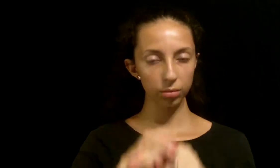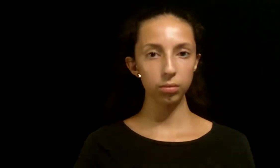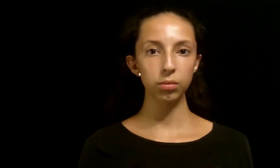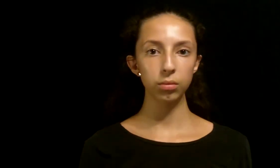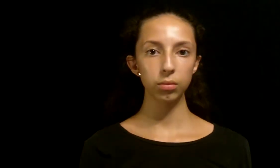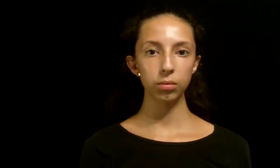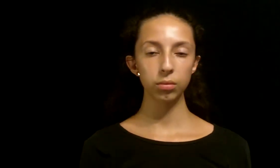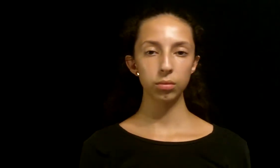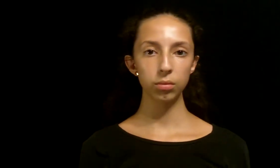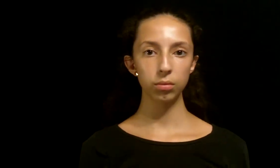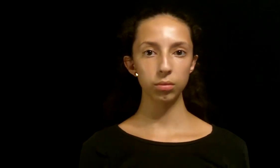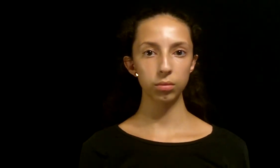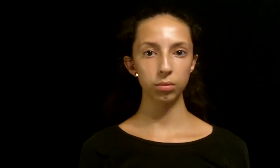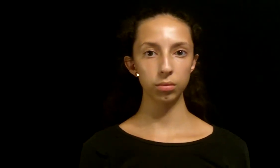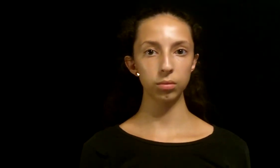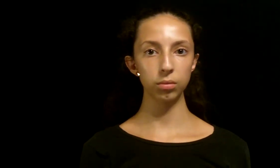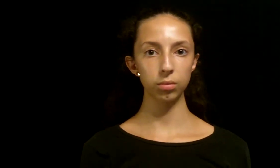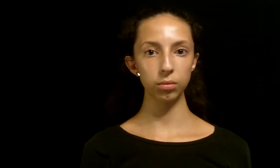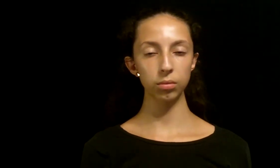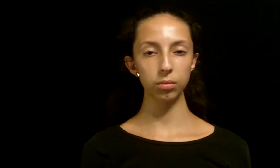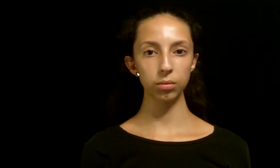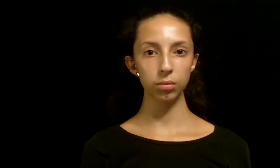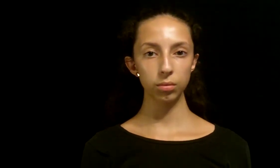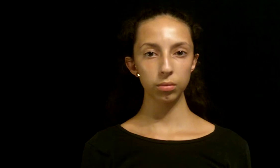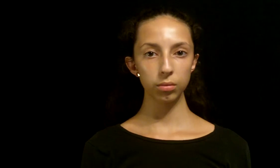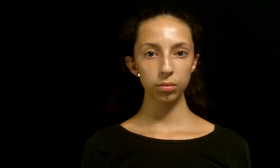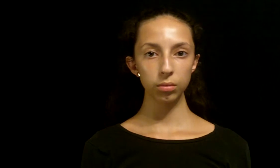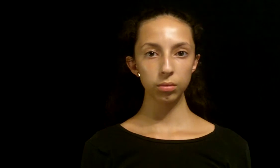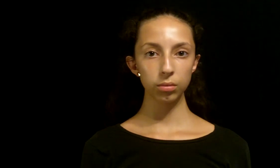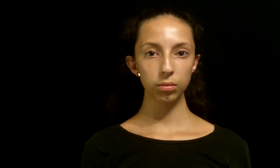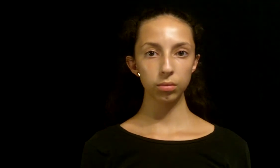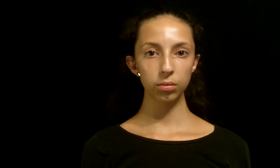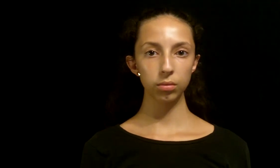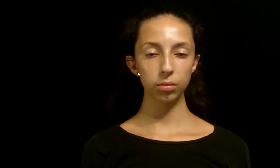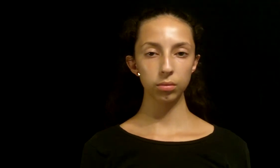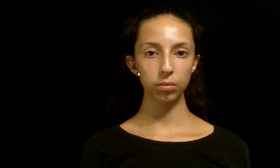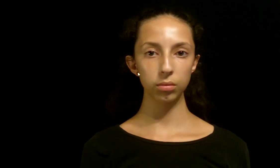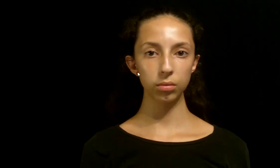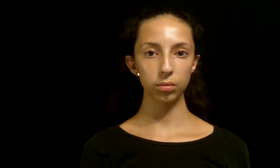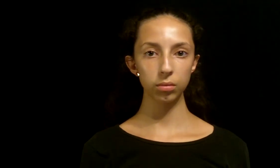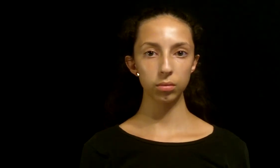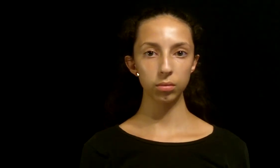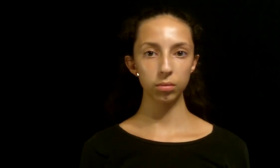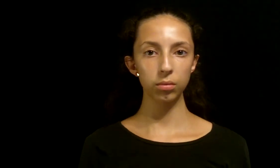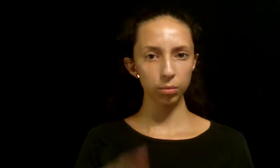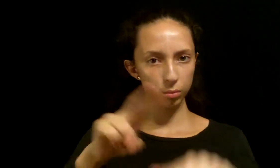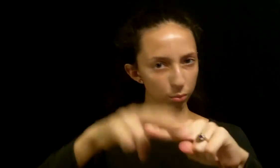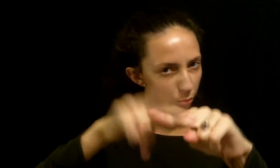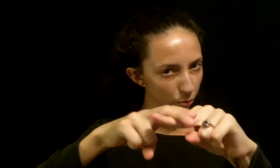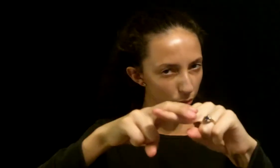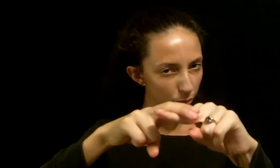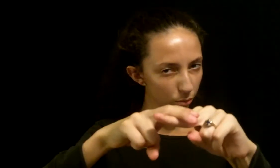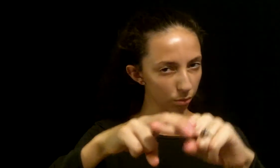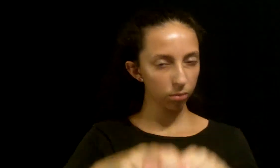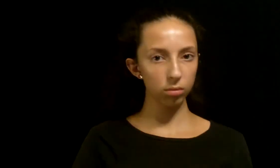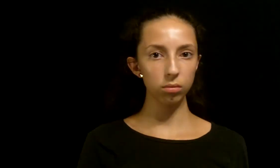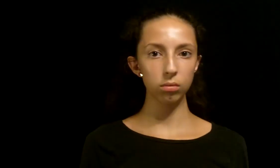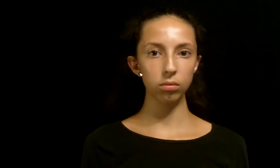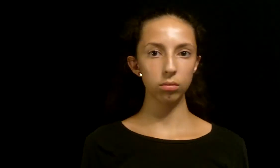It's fun to watch somebody who's learning to sign because they'll tell a child with a double movement. What they're doing is they're telling